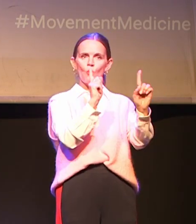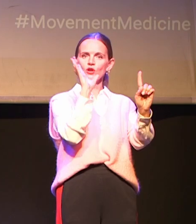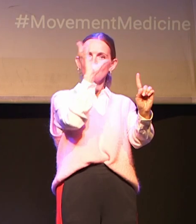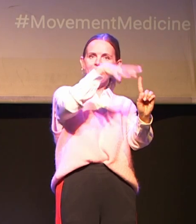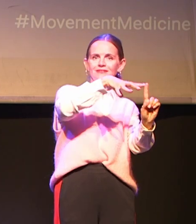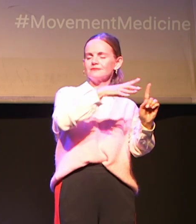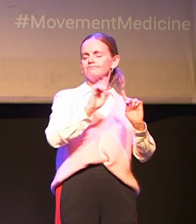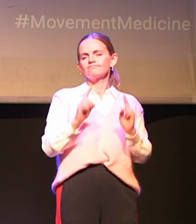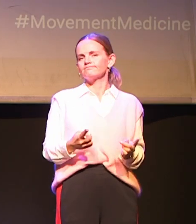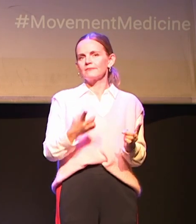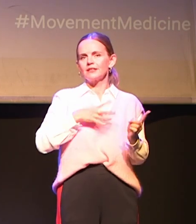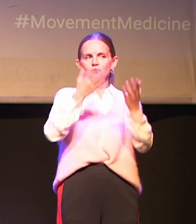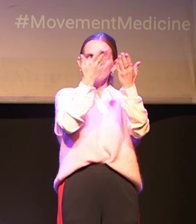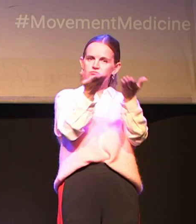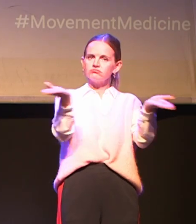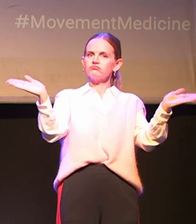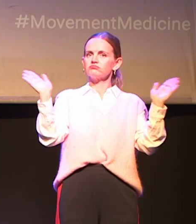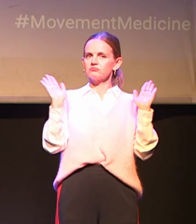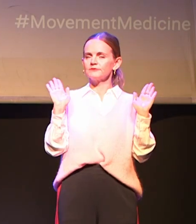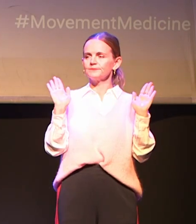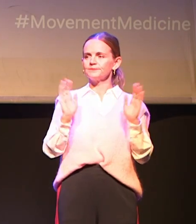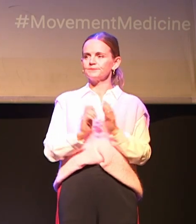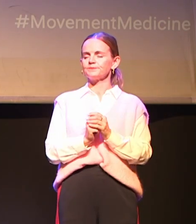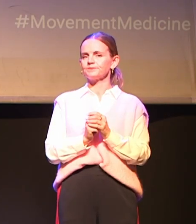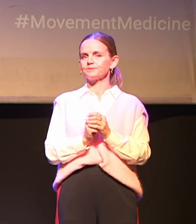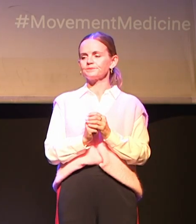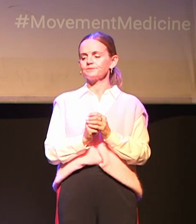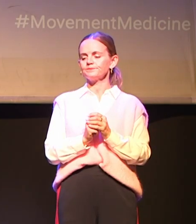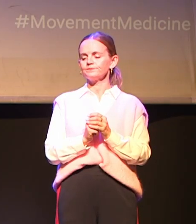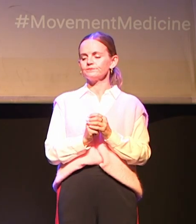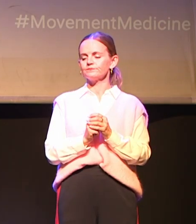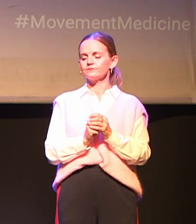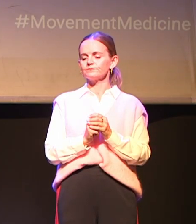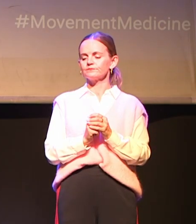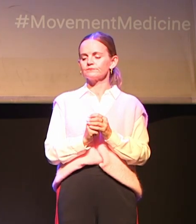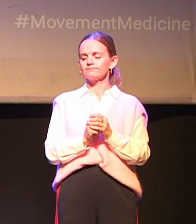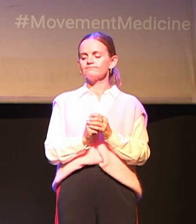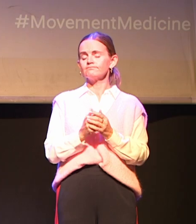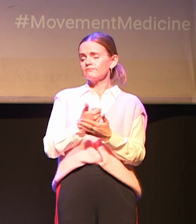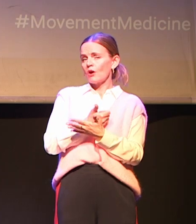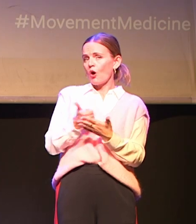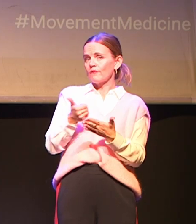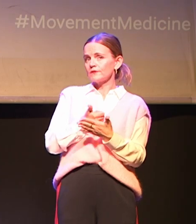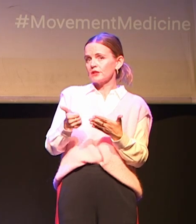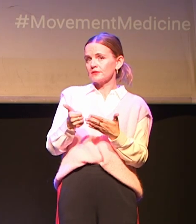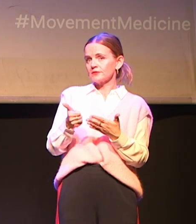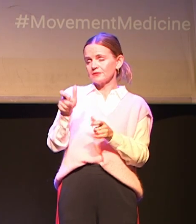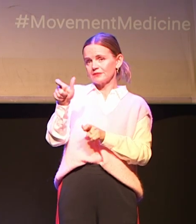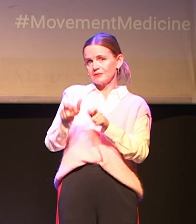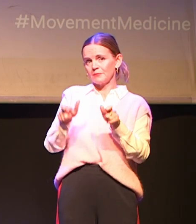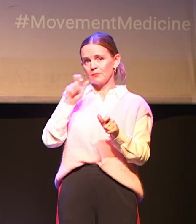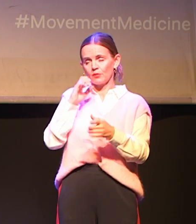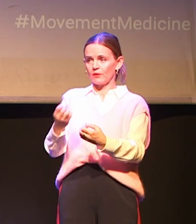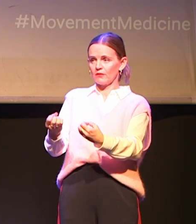like broaden out that capacity. And particularly one thing that often folks will share with us and reflect,